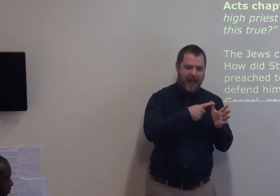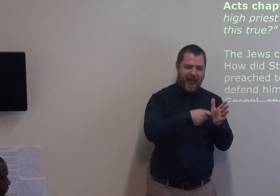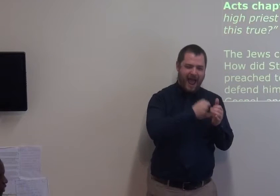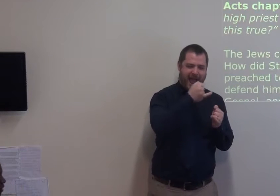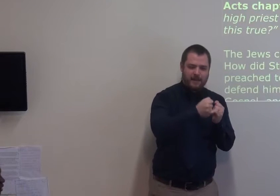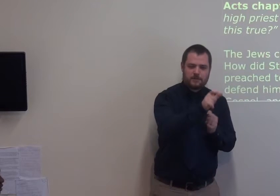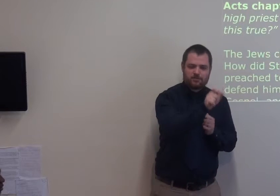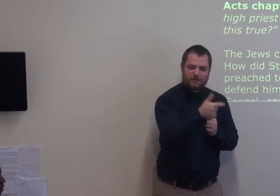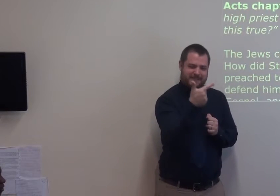1. Again.